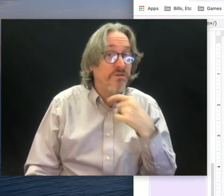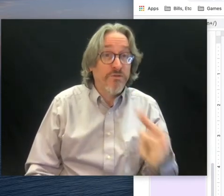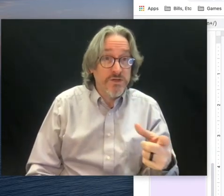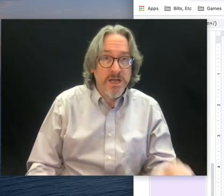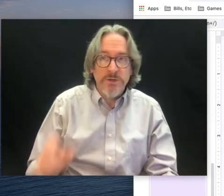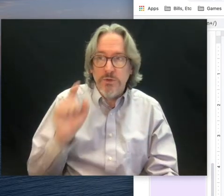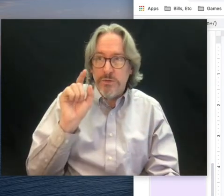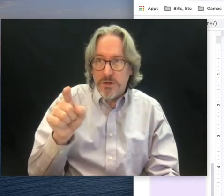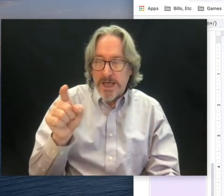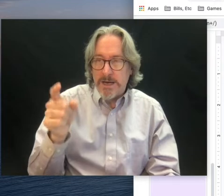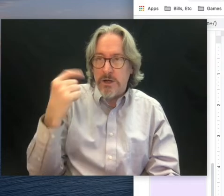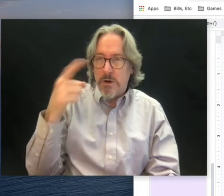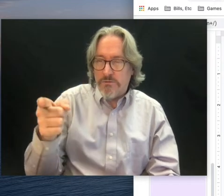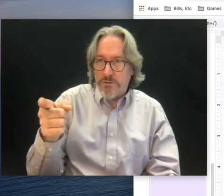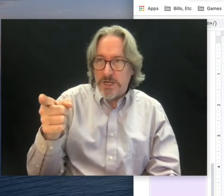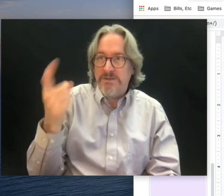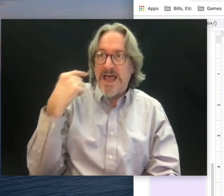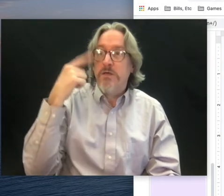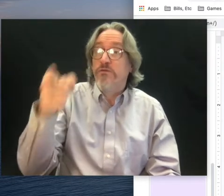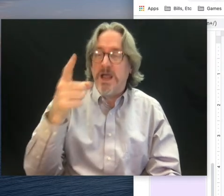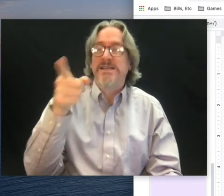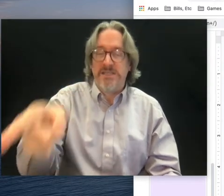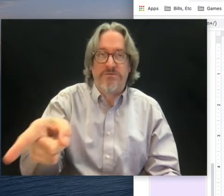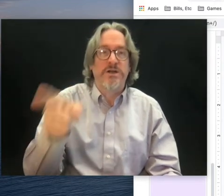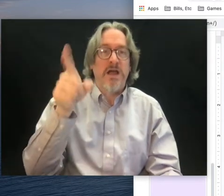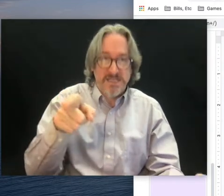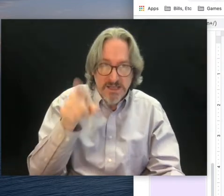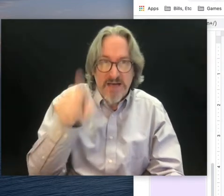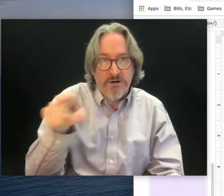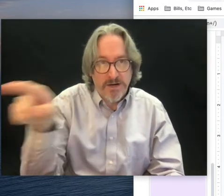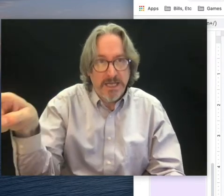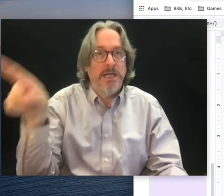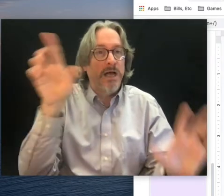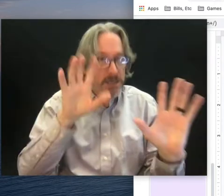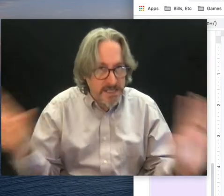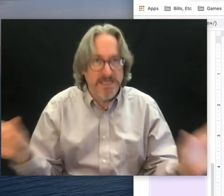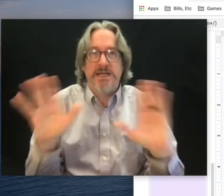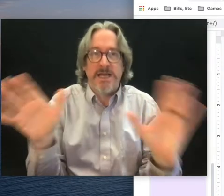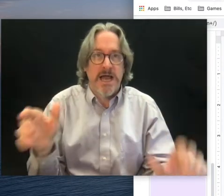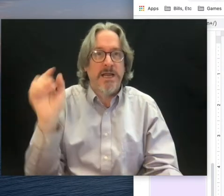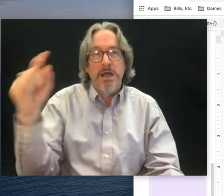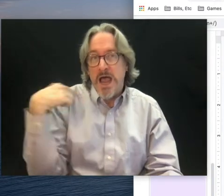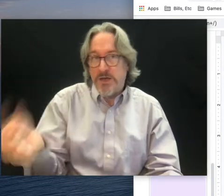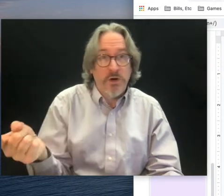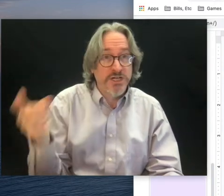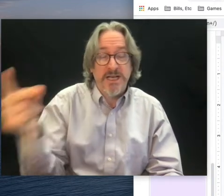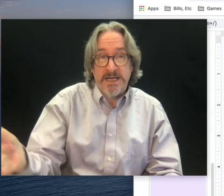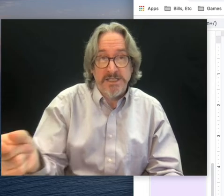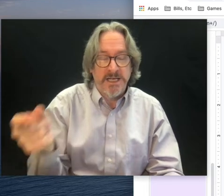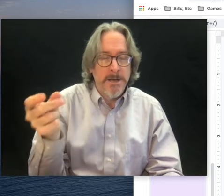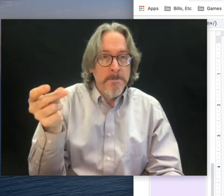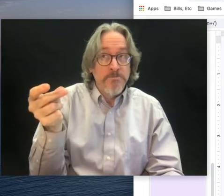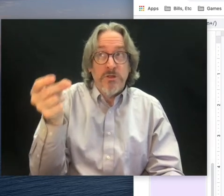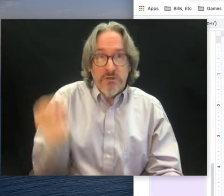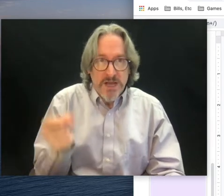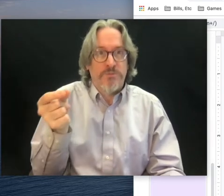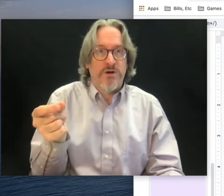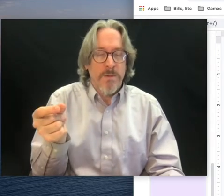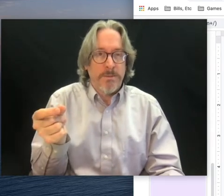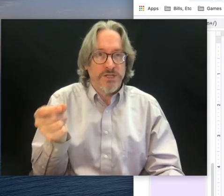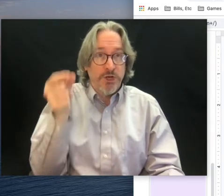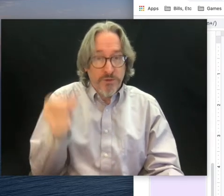But the first time you look at it and go, oh, free, that free, I see the free, I see the FREE. I see it, I got it, I can watch it again, I can see it.